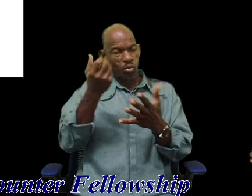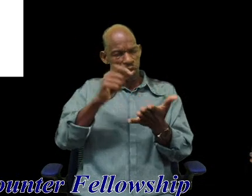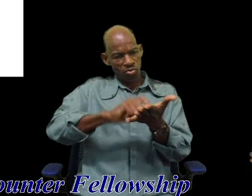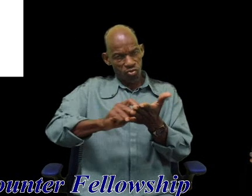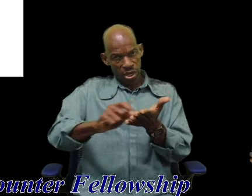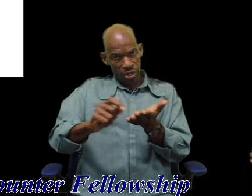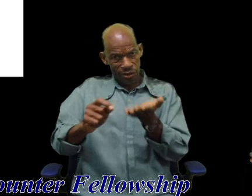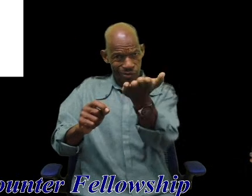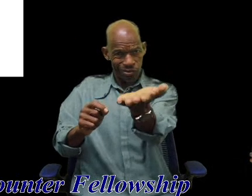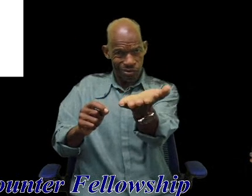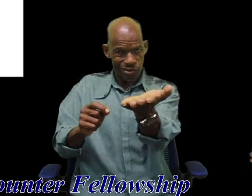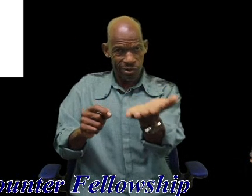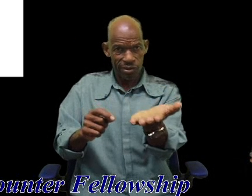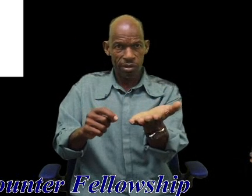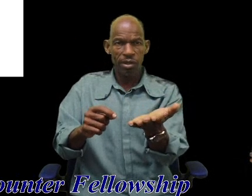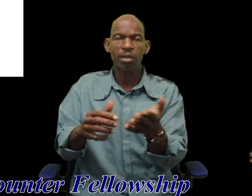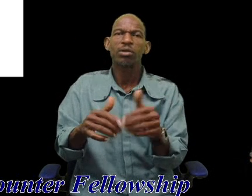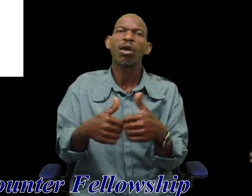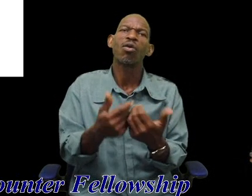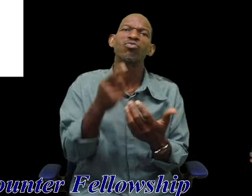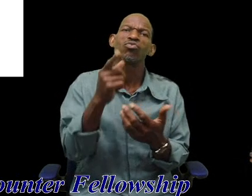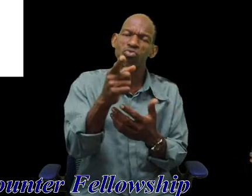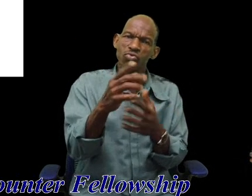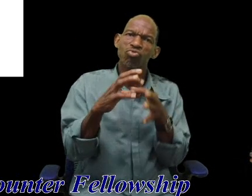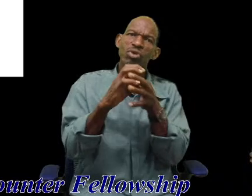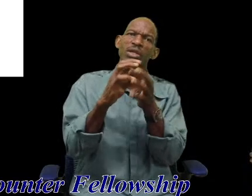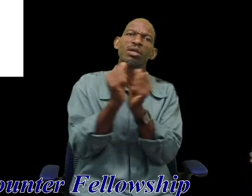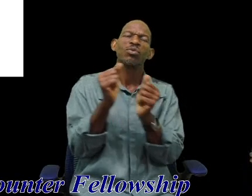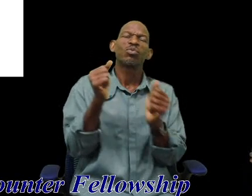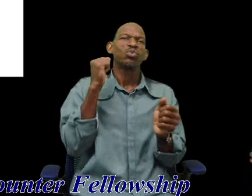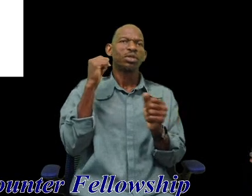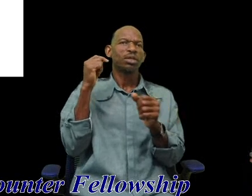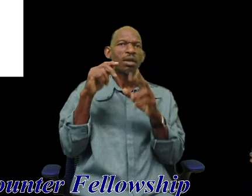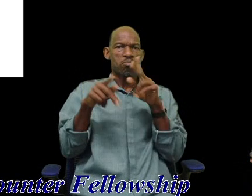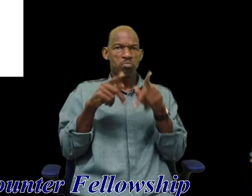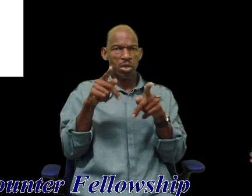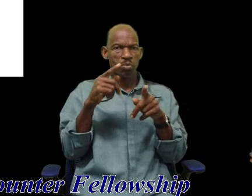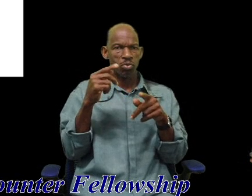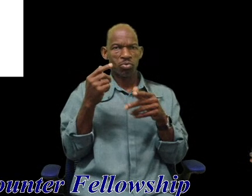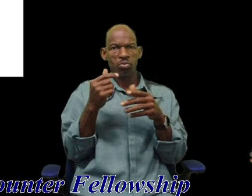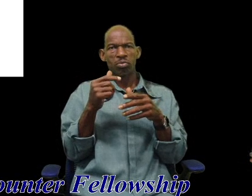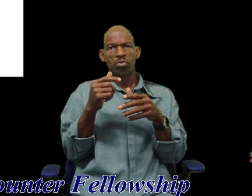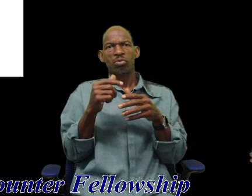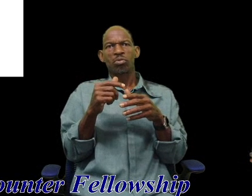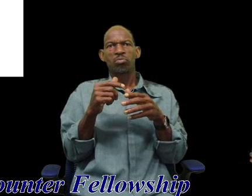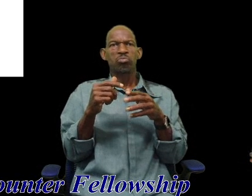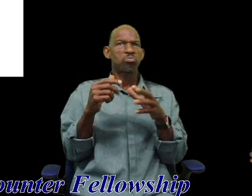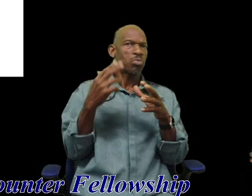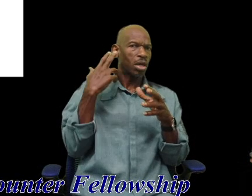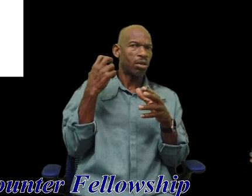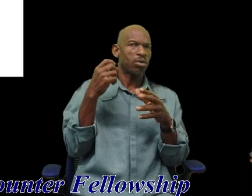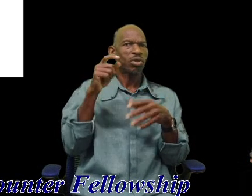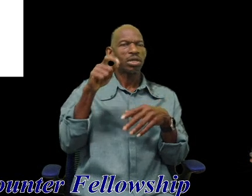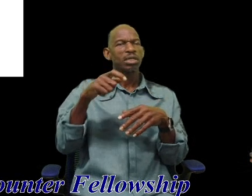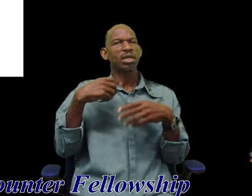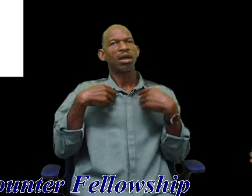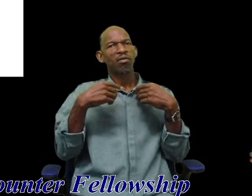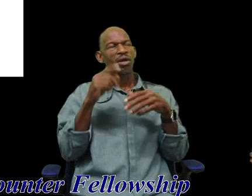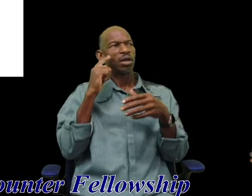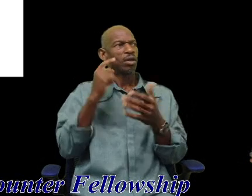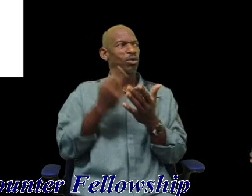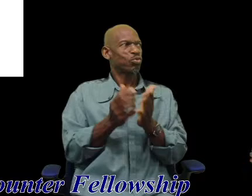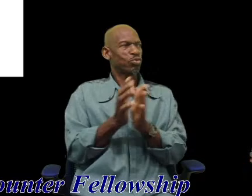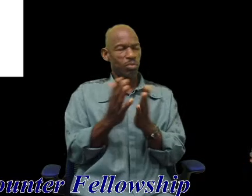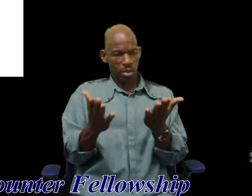deaf persons have to deal with the hearing public at times. You have to have your notebook in your bag, in your pocket. So the person you meet who you want